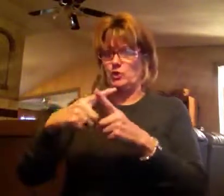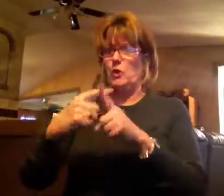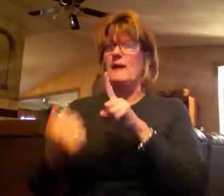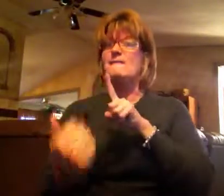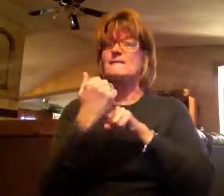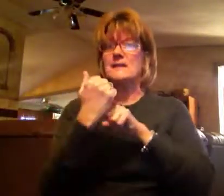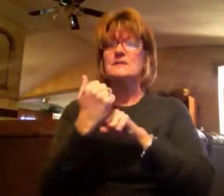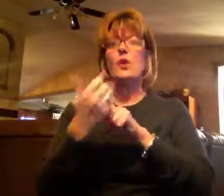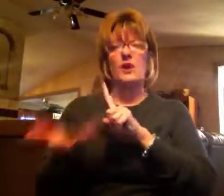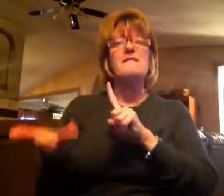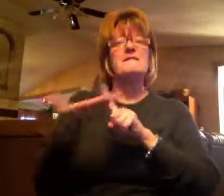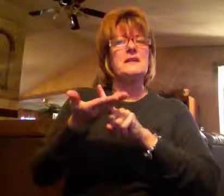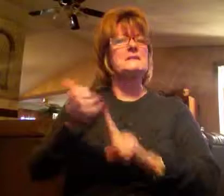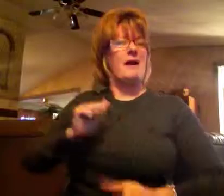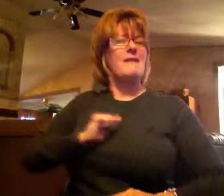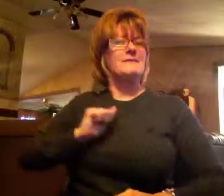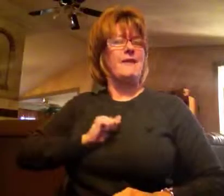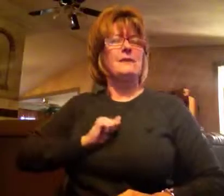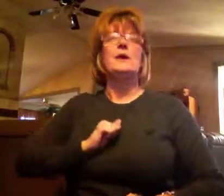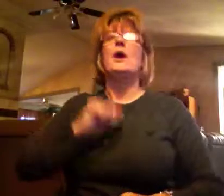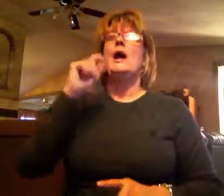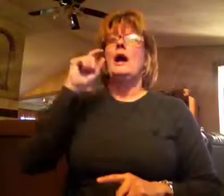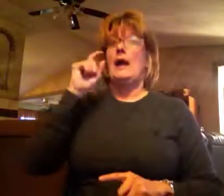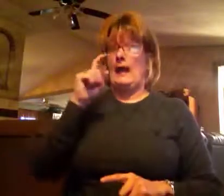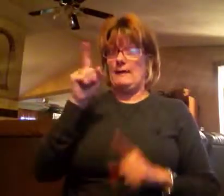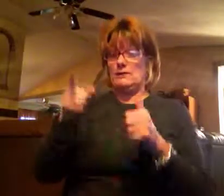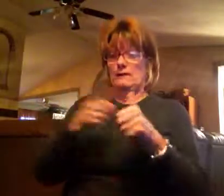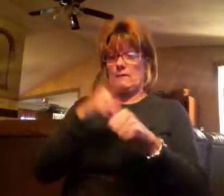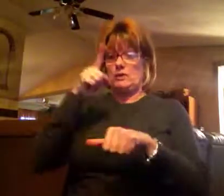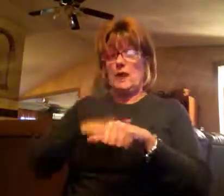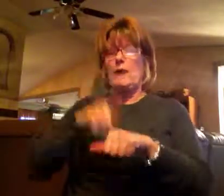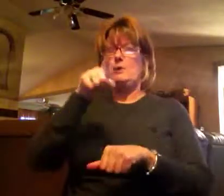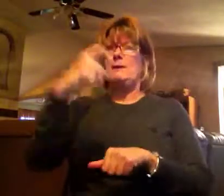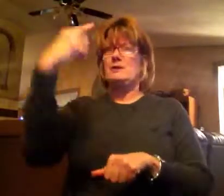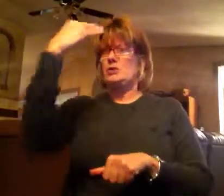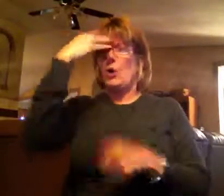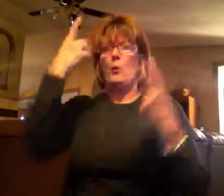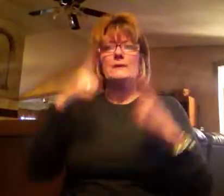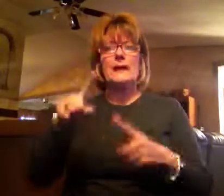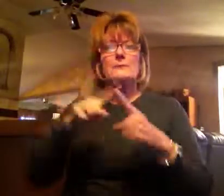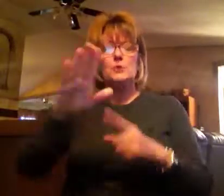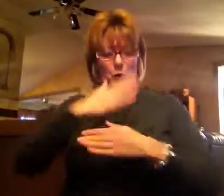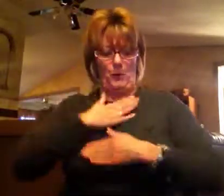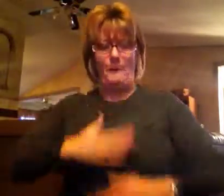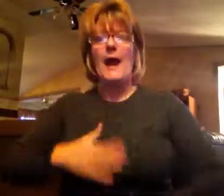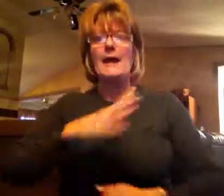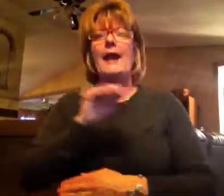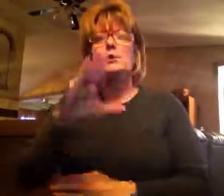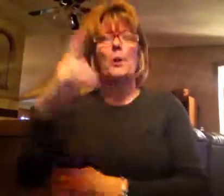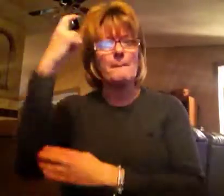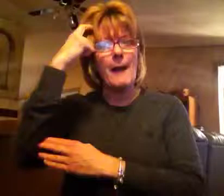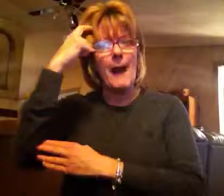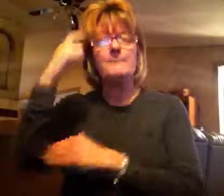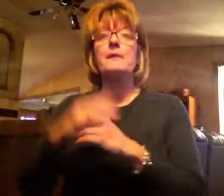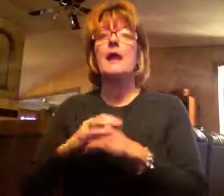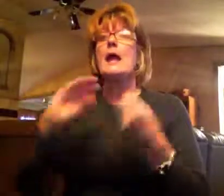attack, then you should be confident in identifying what's happening to your body and your mind. Step 2 is to breathe and